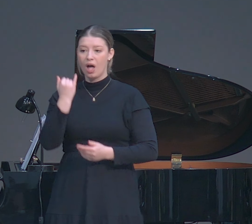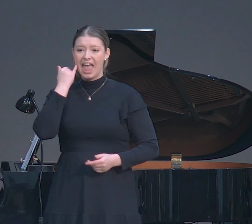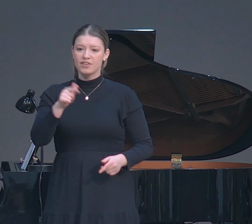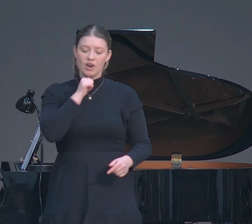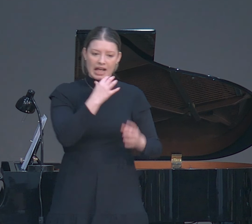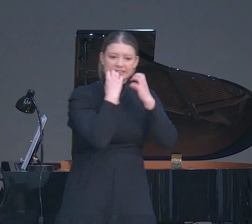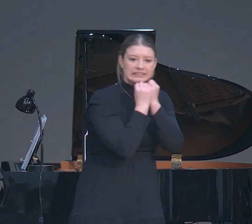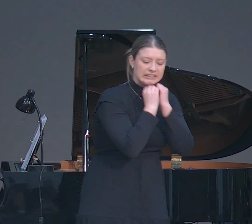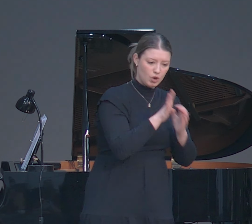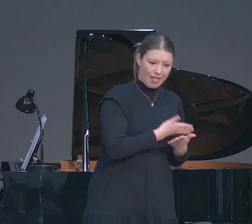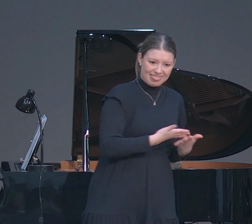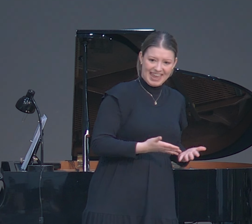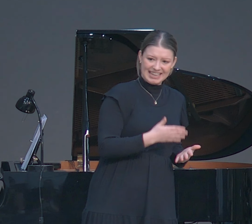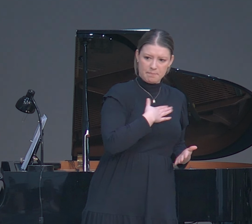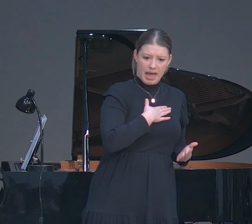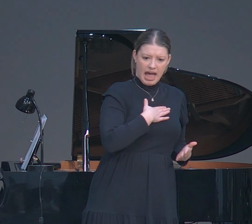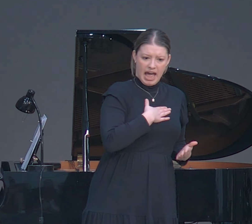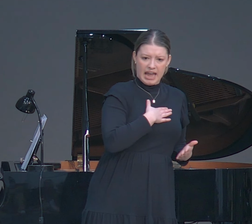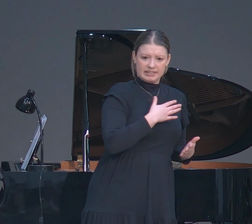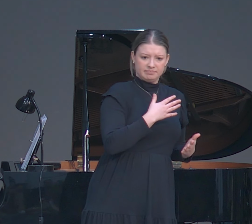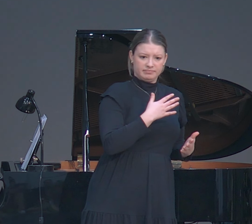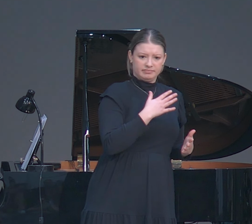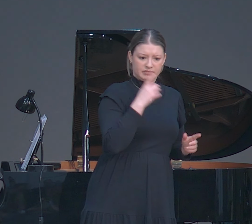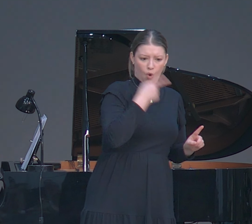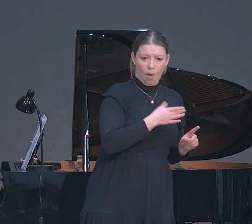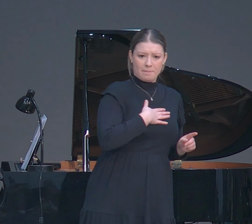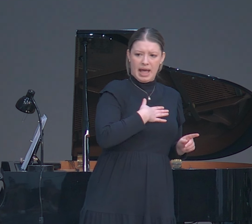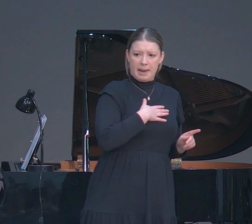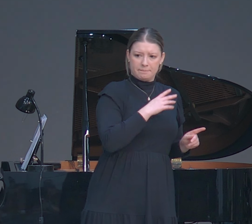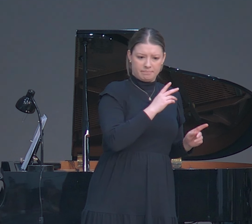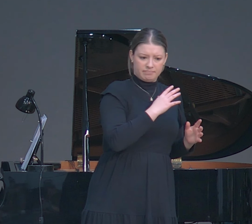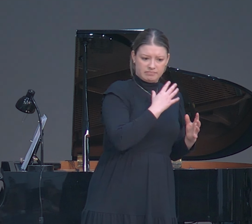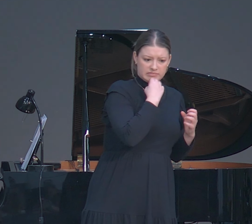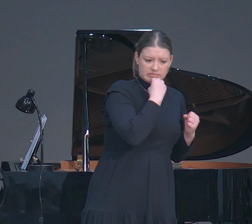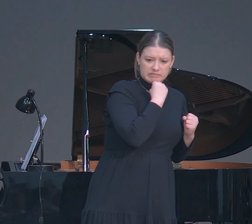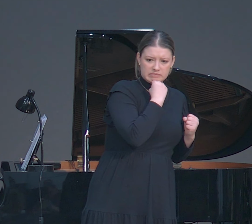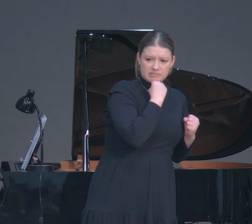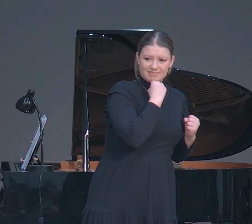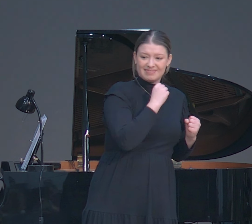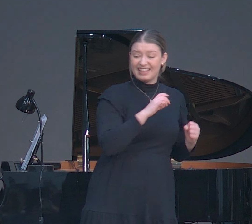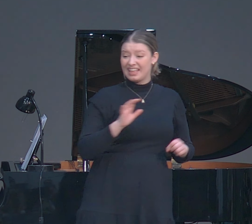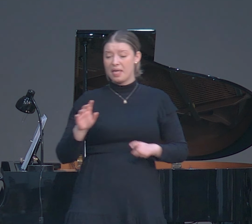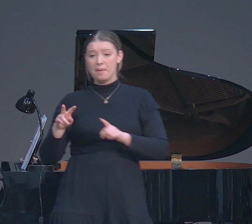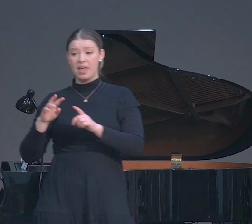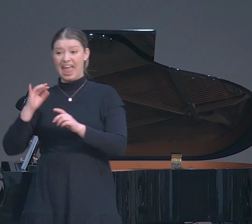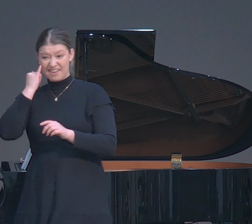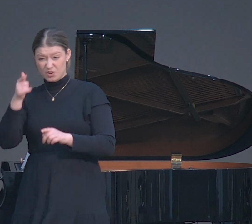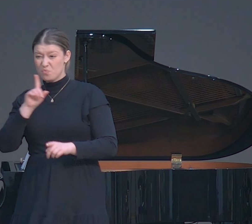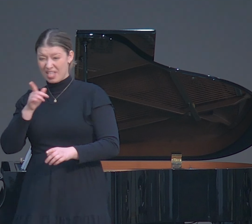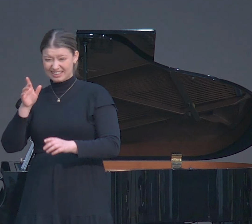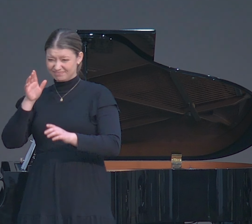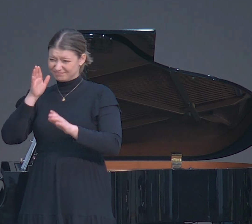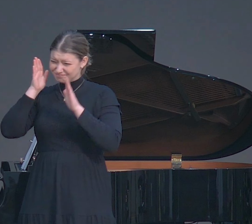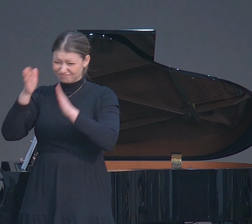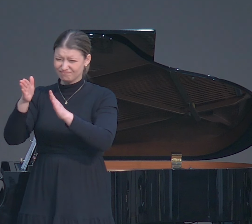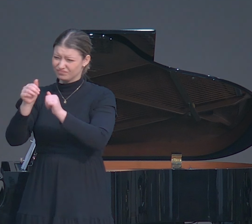your stuff, then persecution really is not a deep threat.